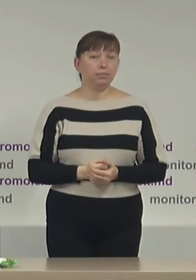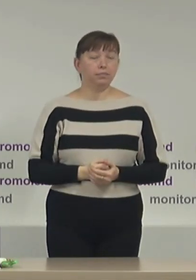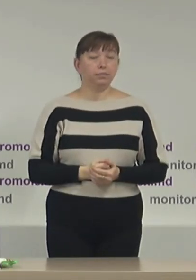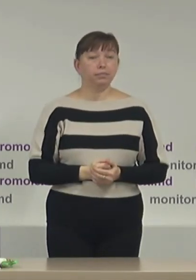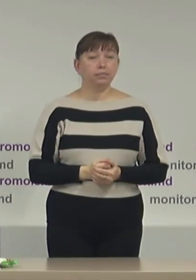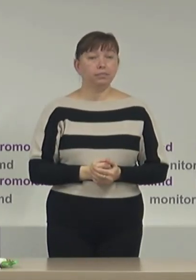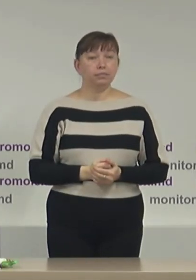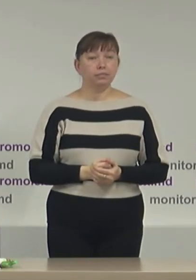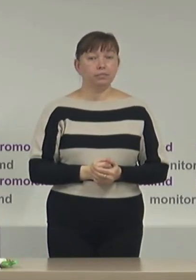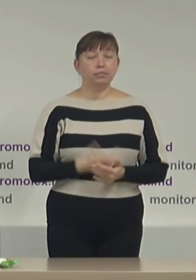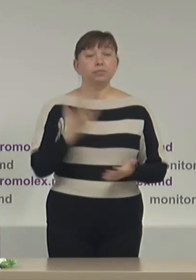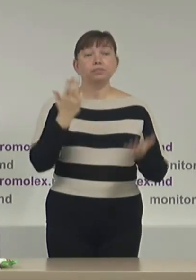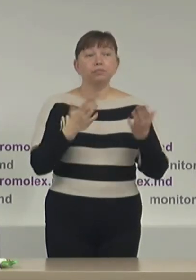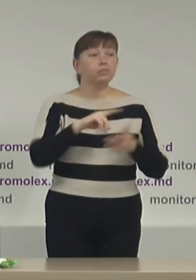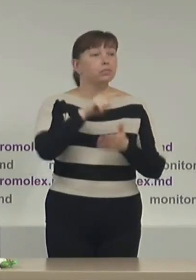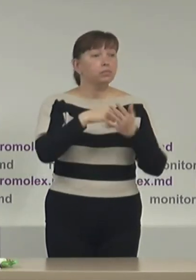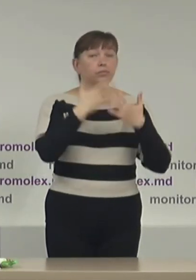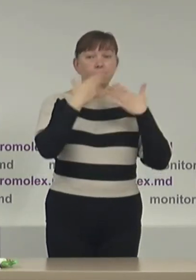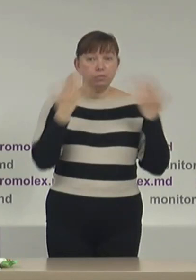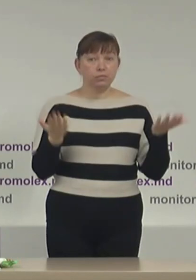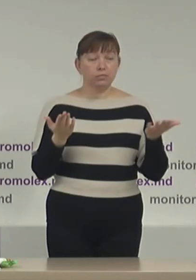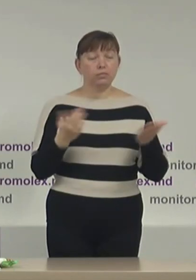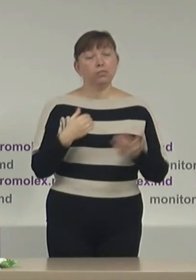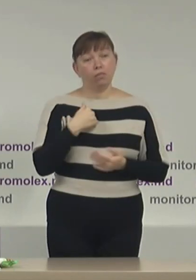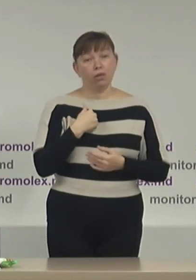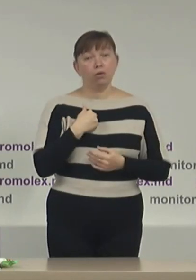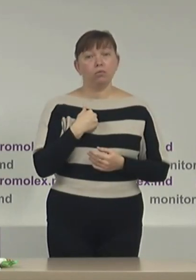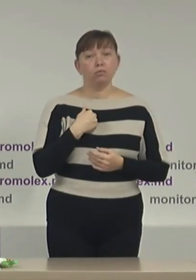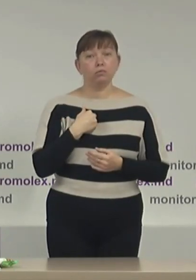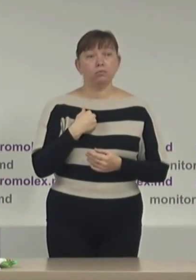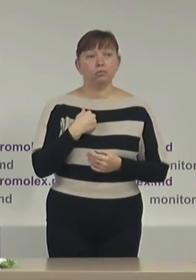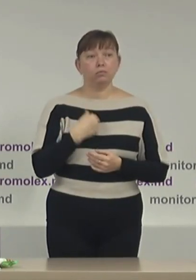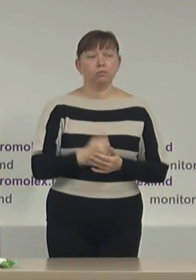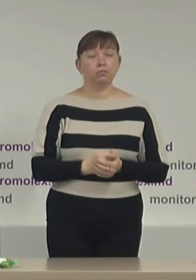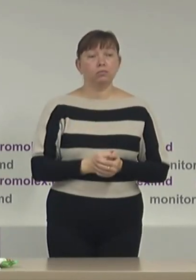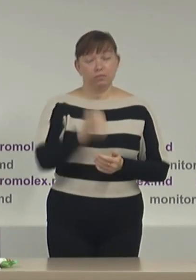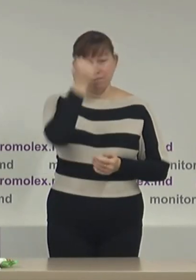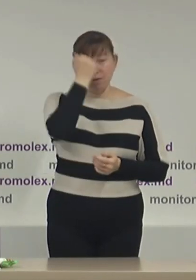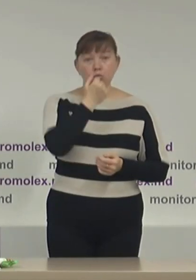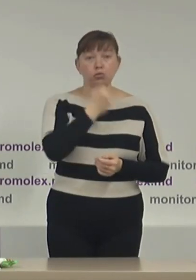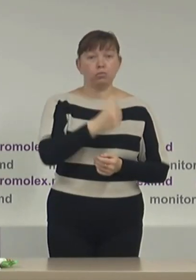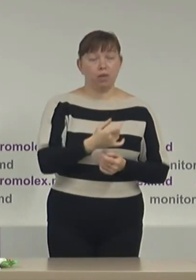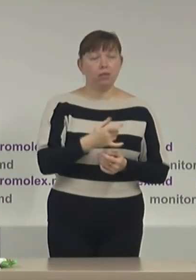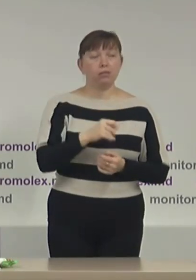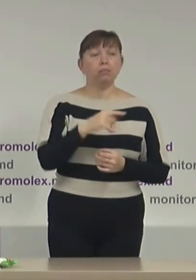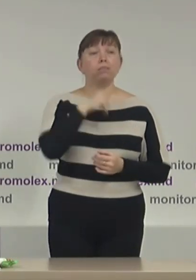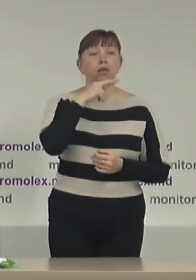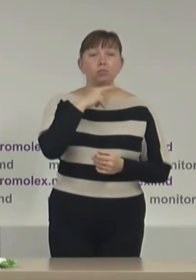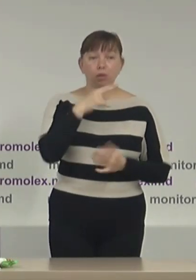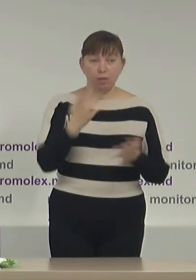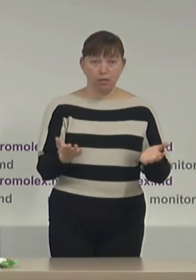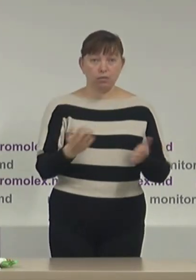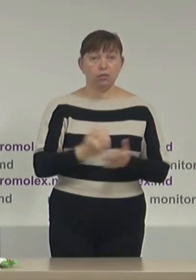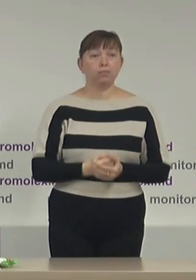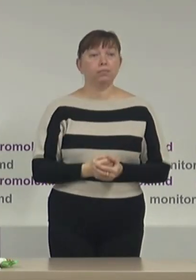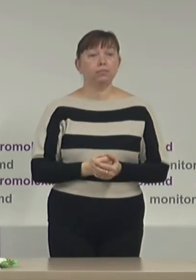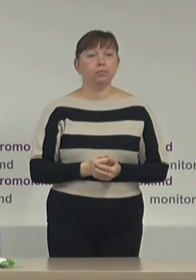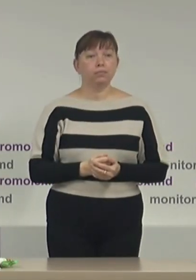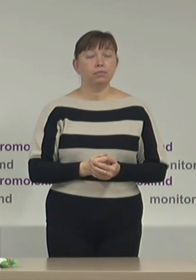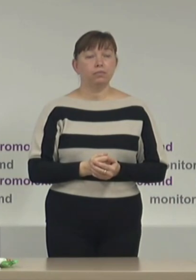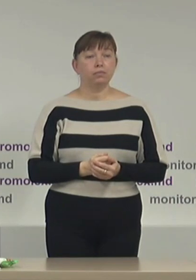on Sunday. If you don't have any other questions, I would like to thank you very much for your